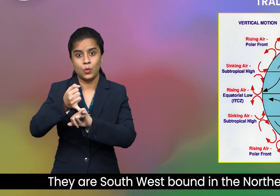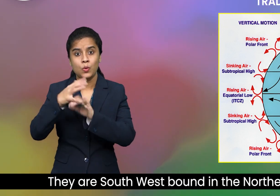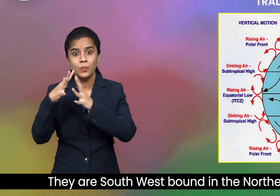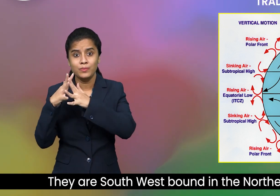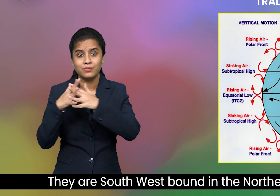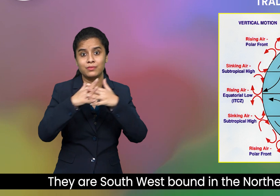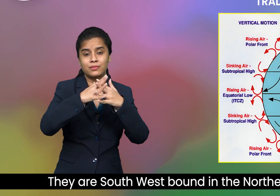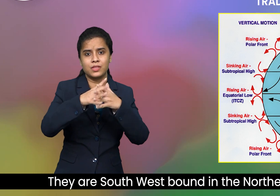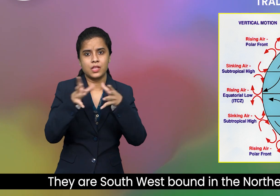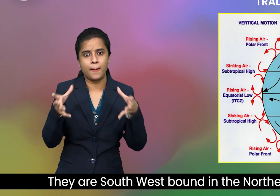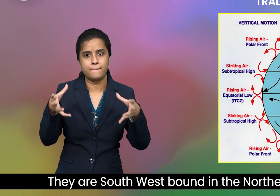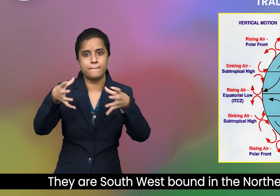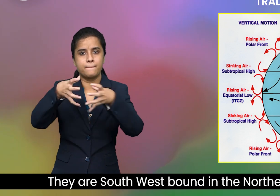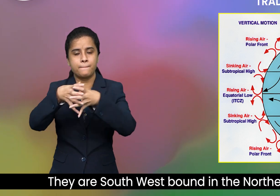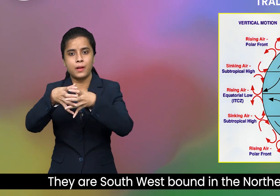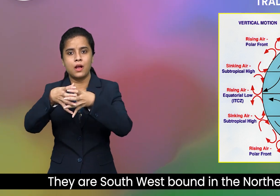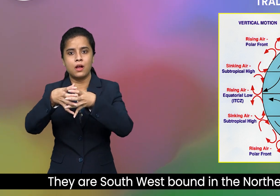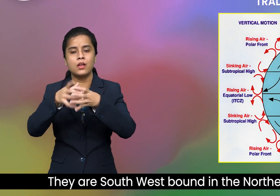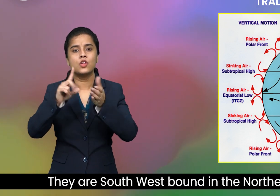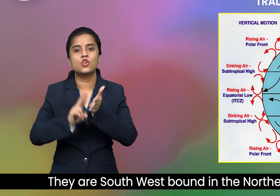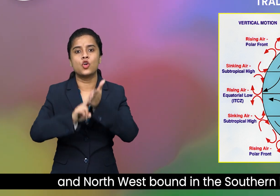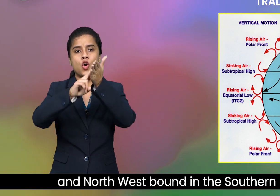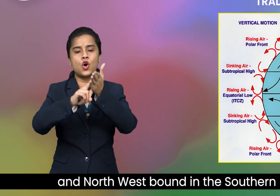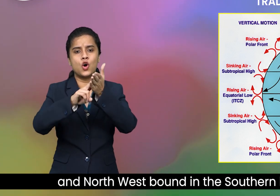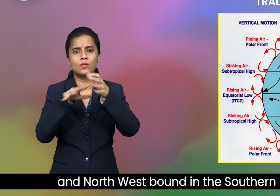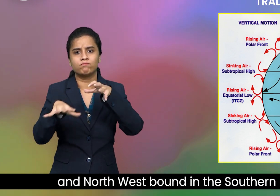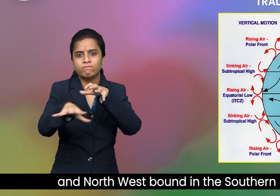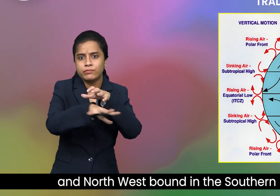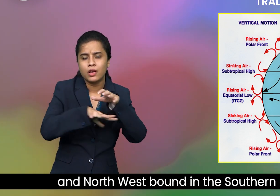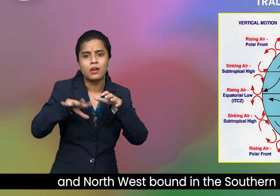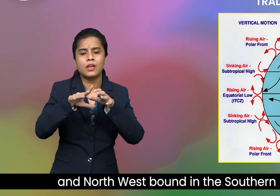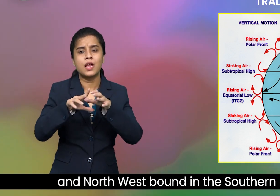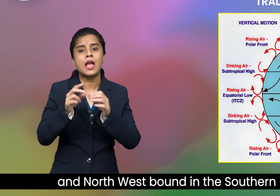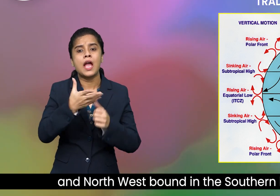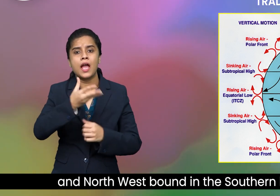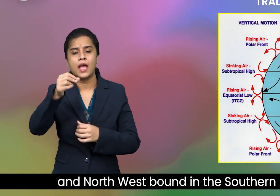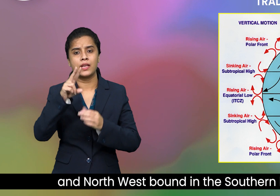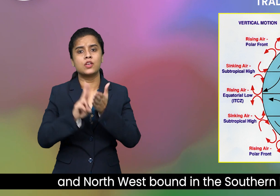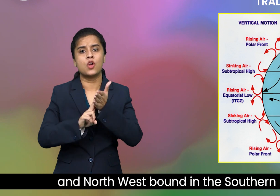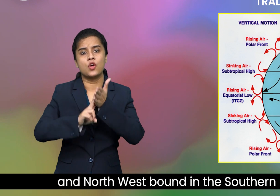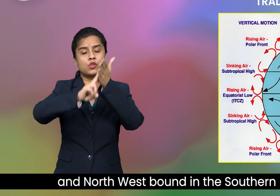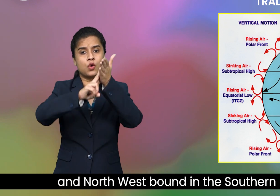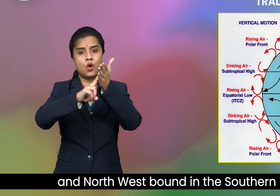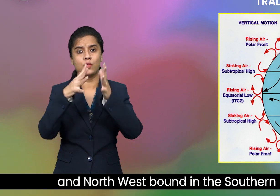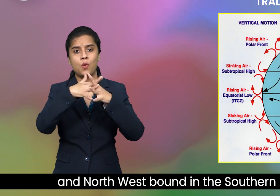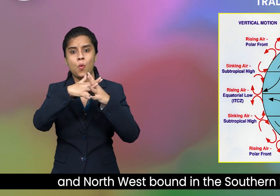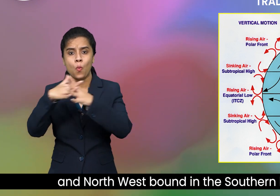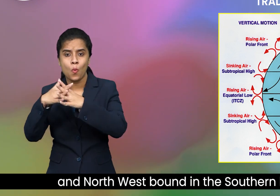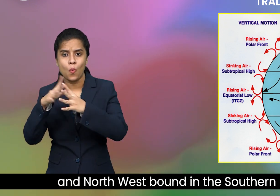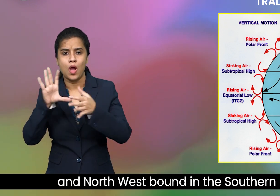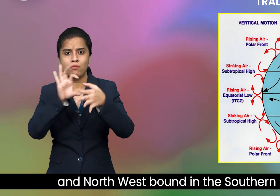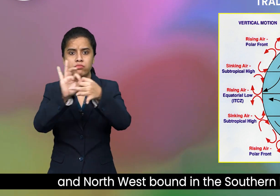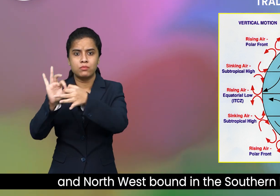south-west bound in the northern hemisphere and northwest bound in the southern hemisphere.